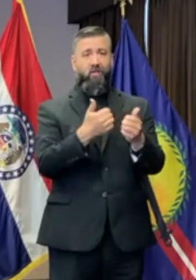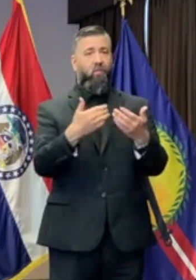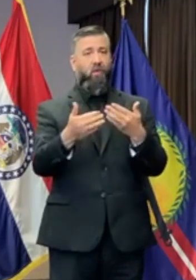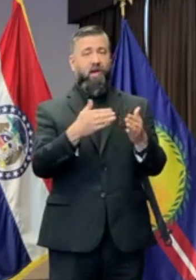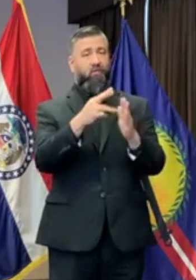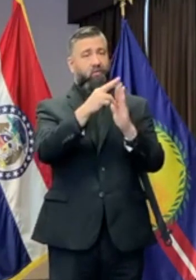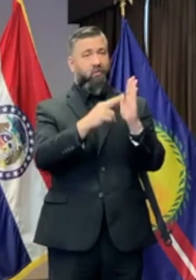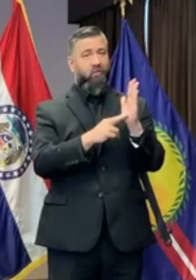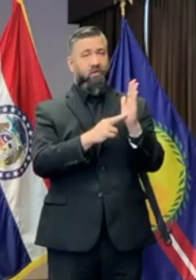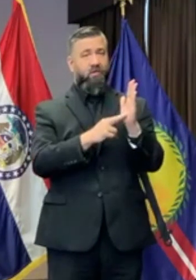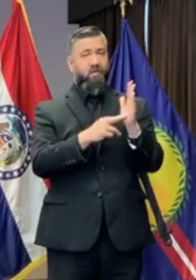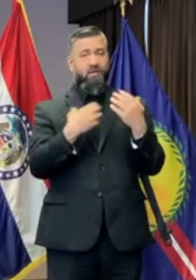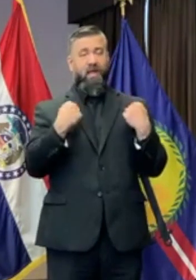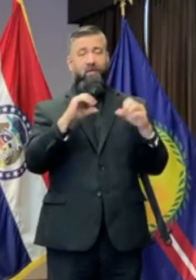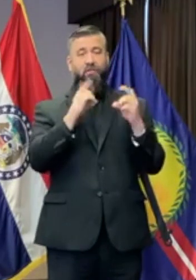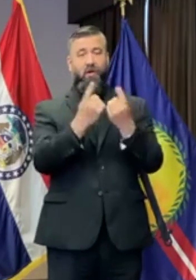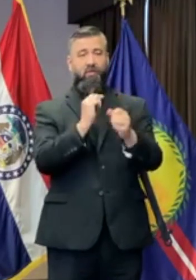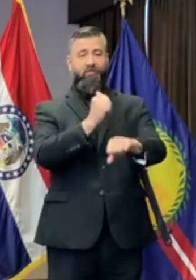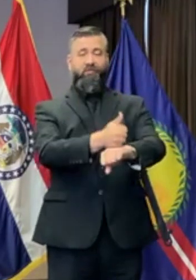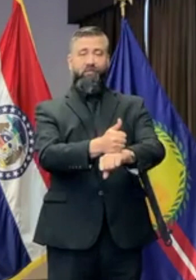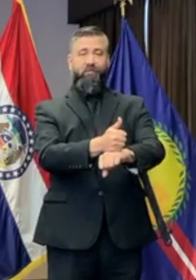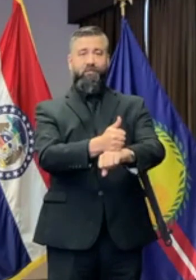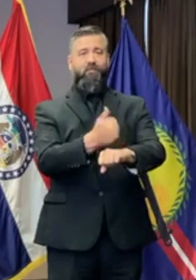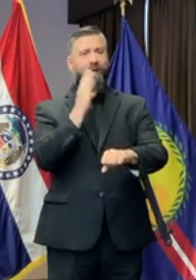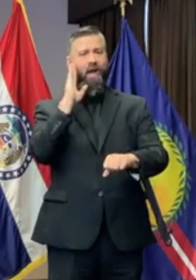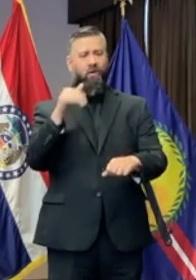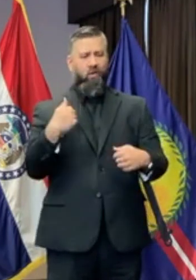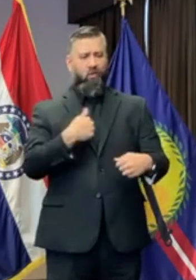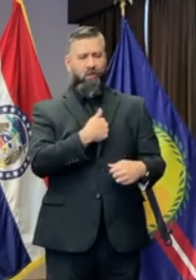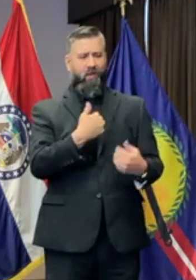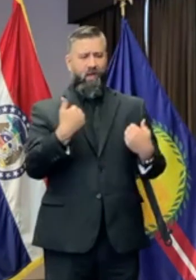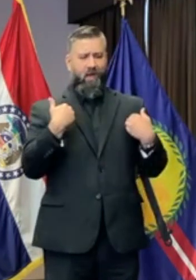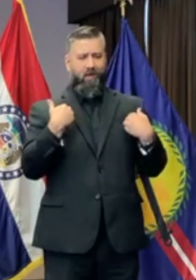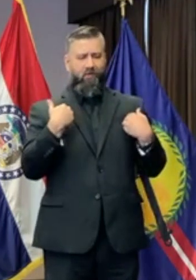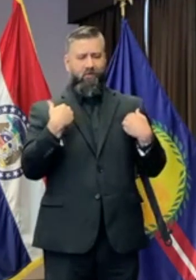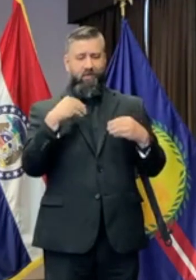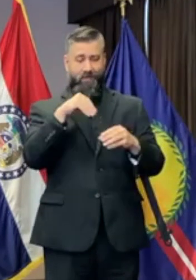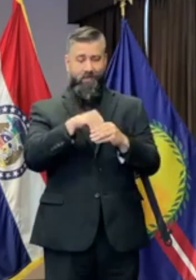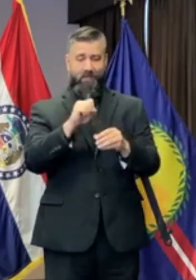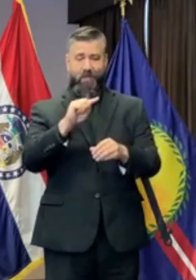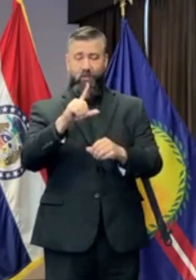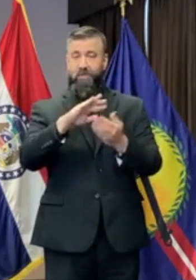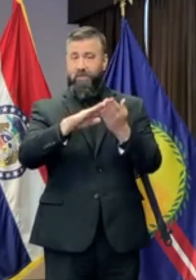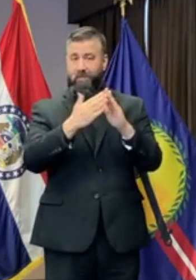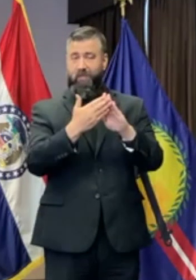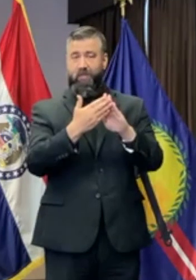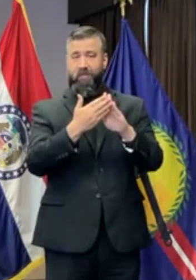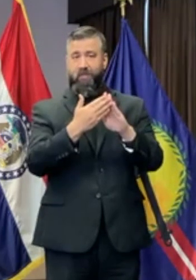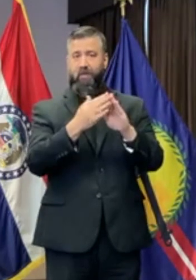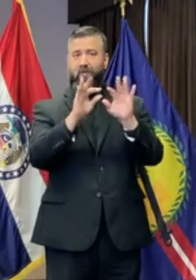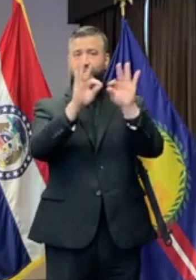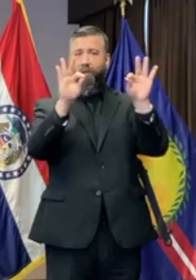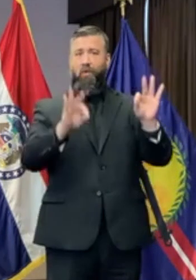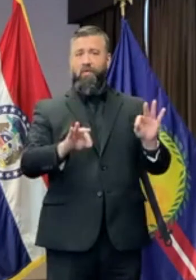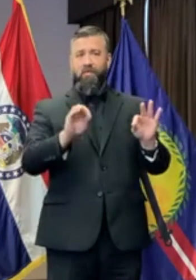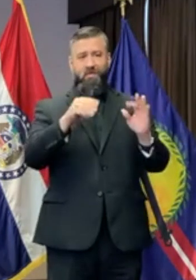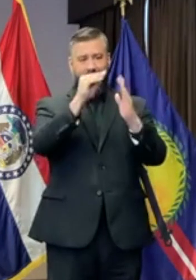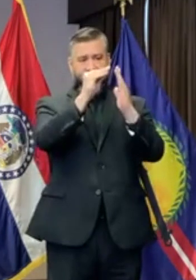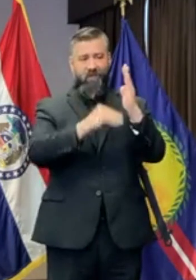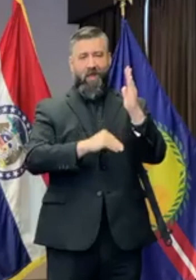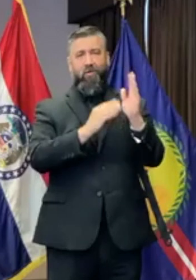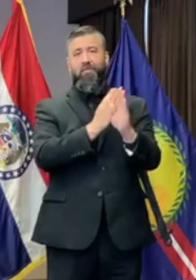whatever guidelines that the health department has. I know that we have in St. Louis City forms that have to be